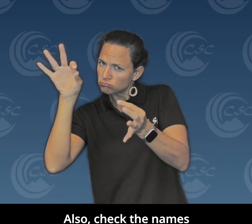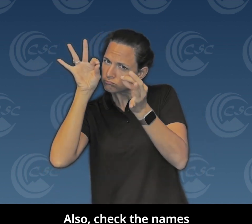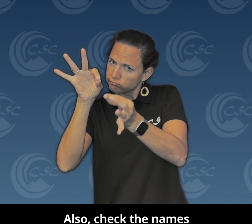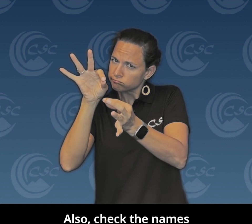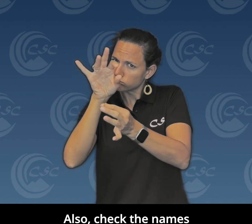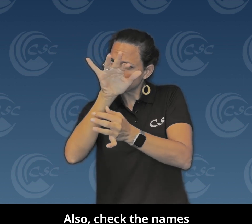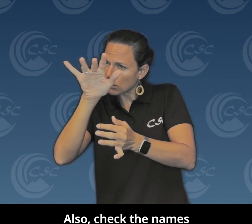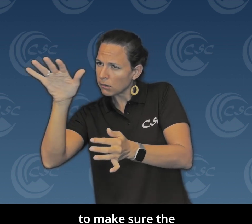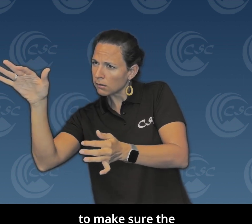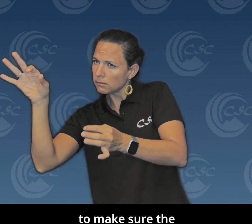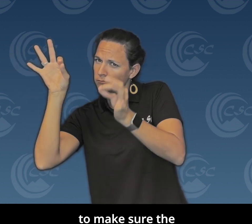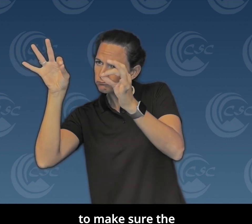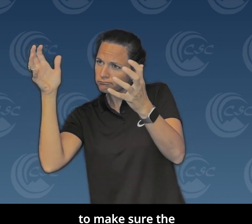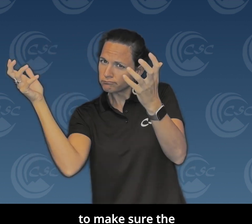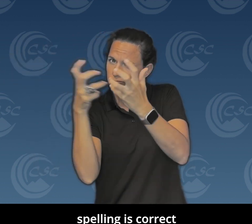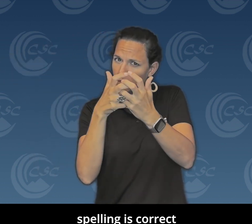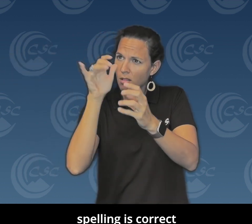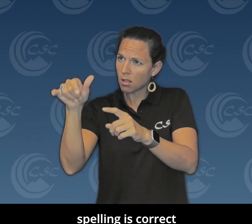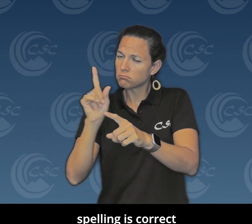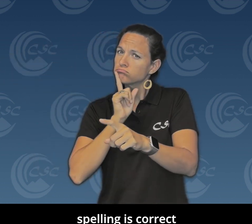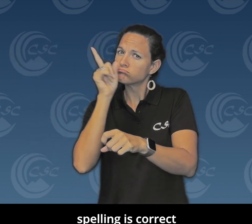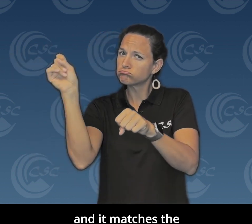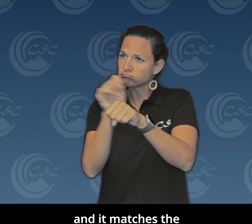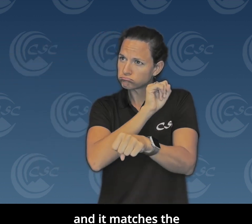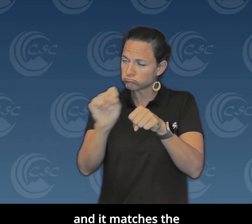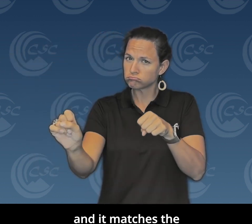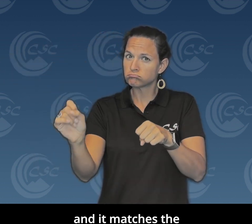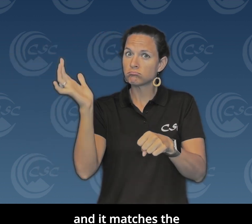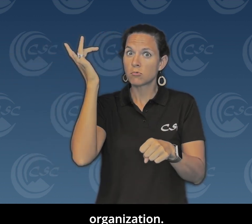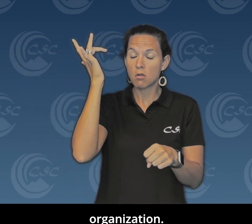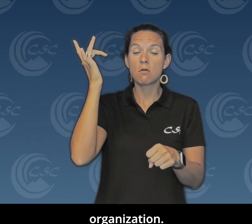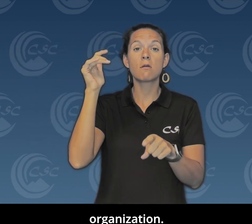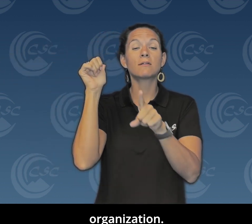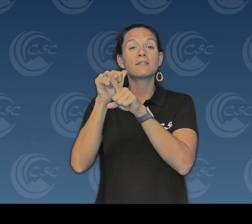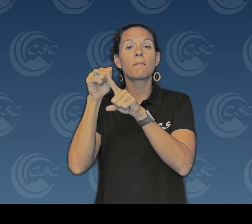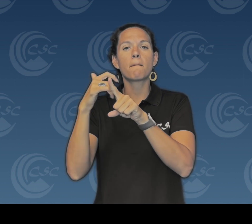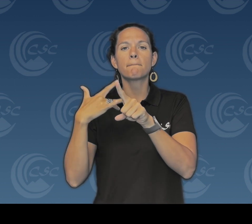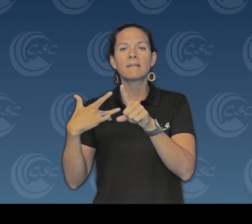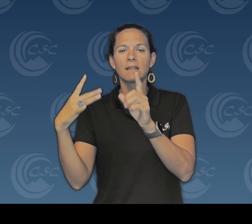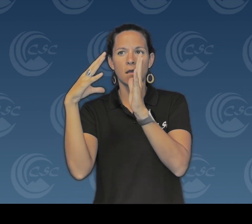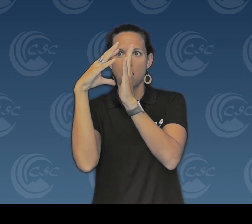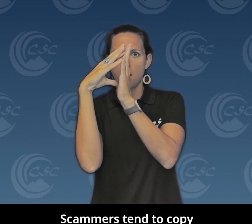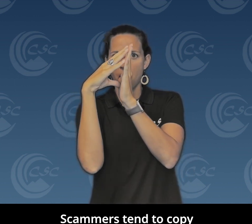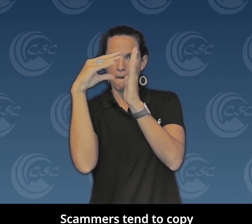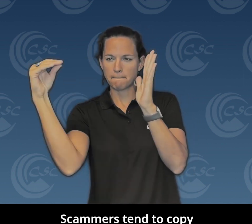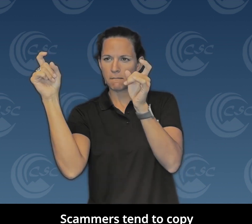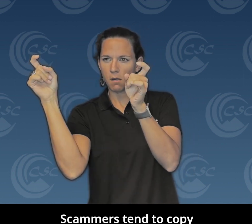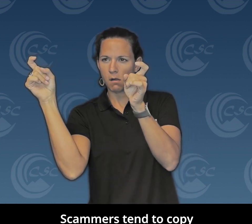Also, check the names to make sure the spelling is correct and it matches the organization. Scammers tend to copy